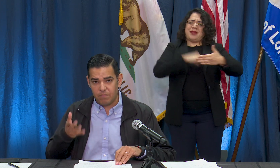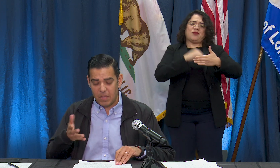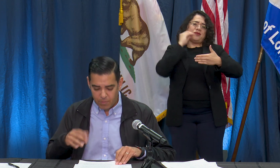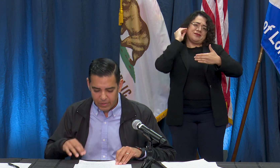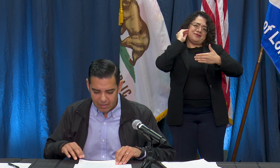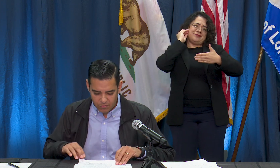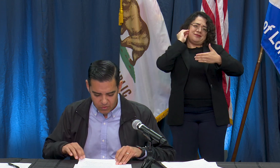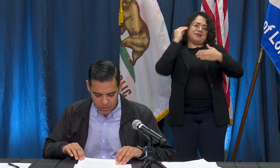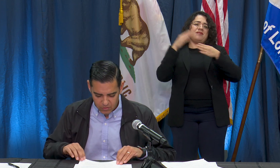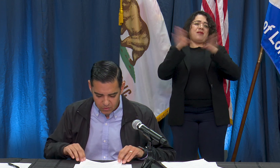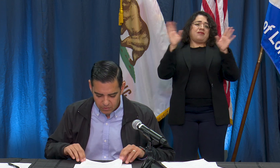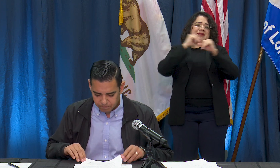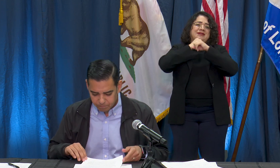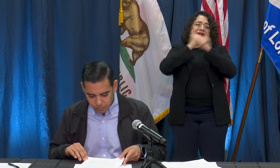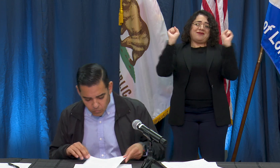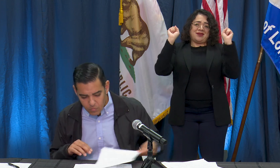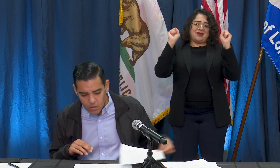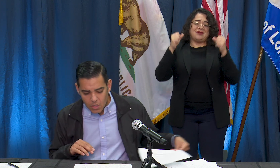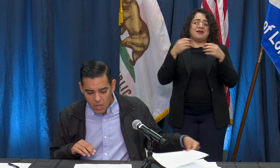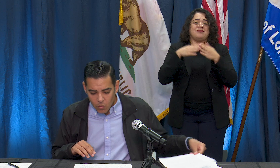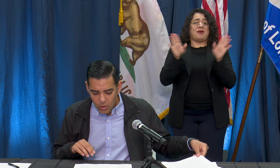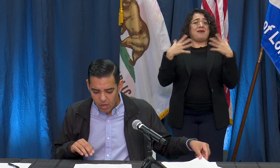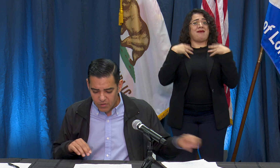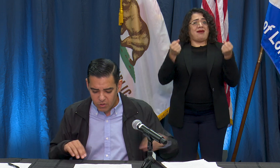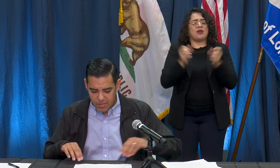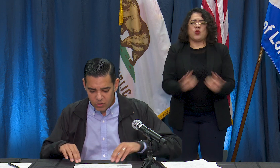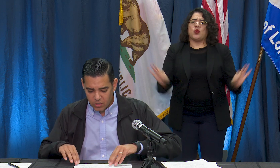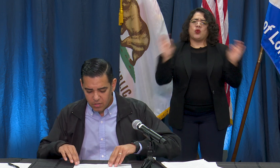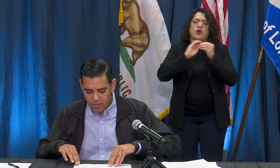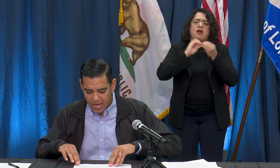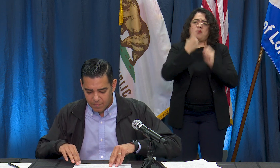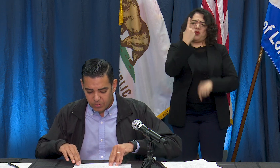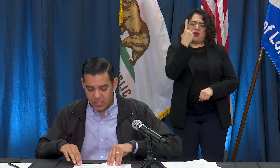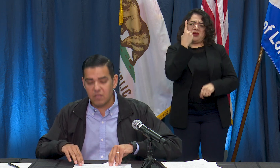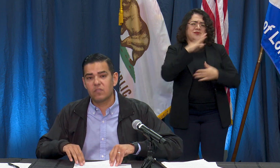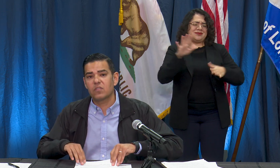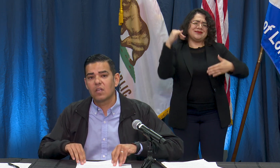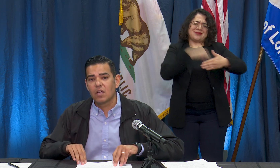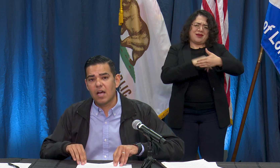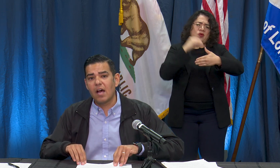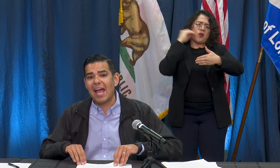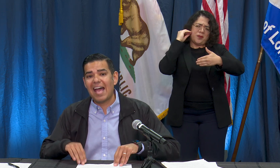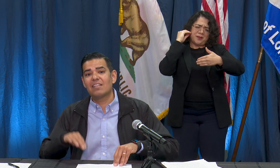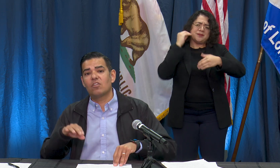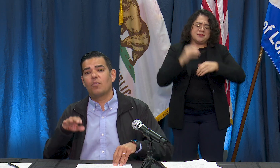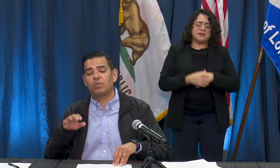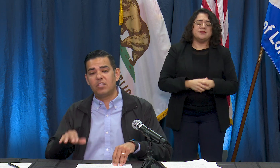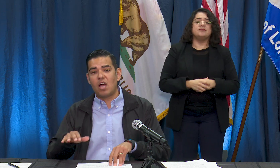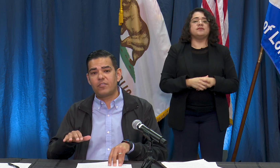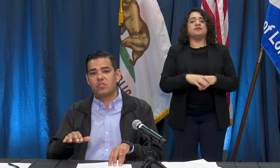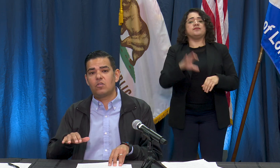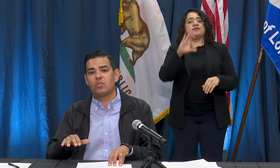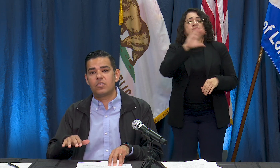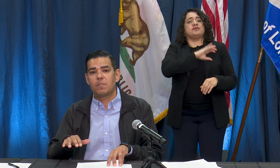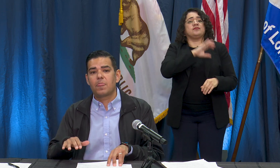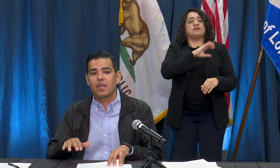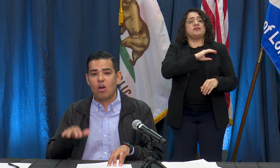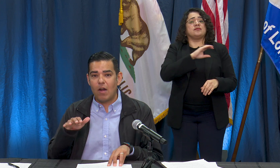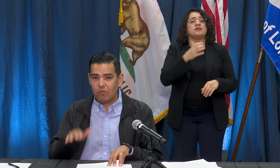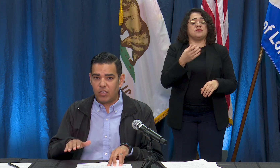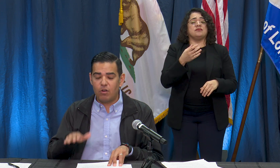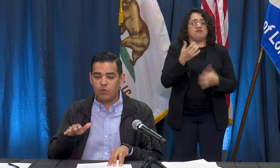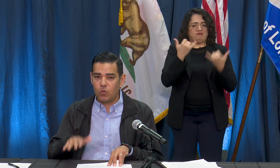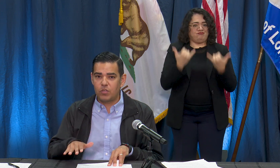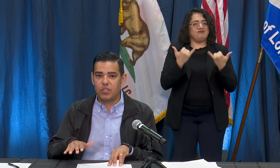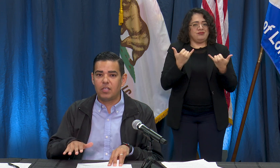safety and public health in this instance. Want to also mention that please, as our police officers